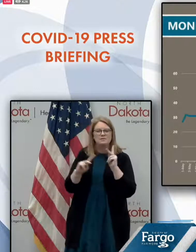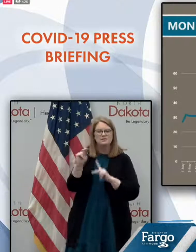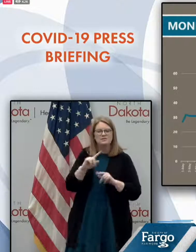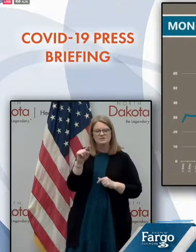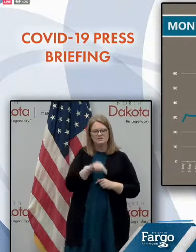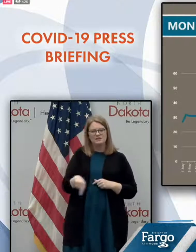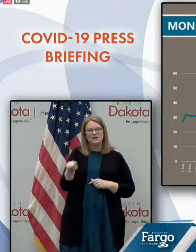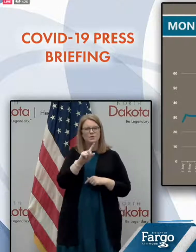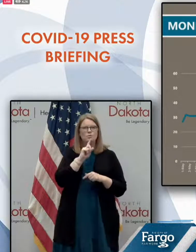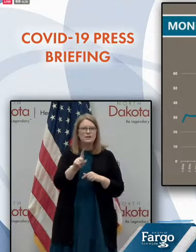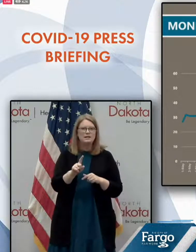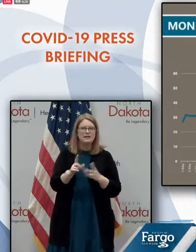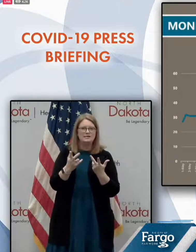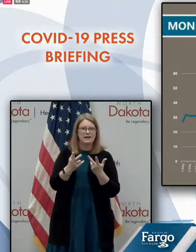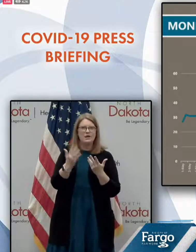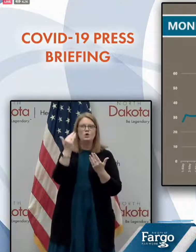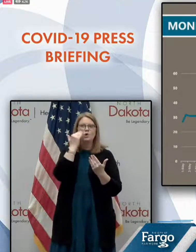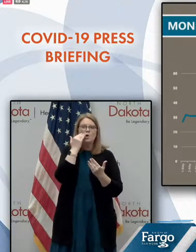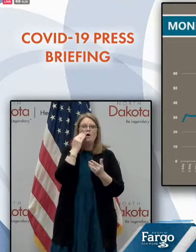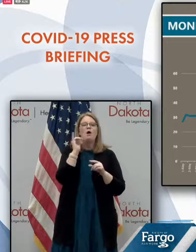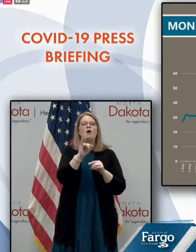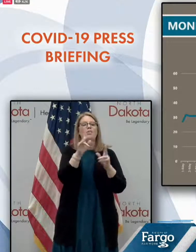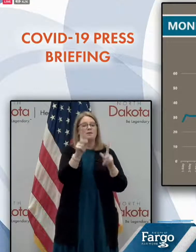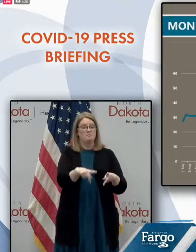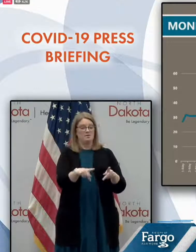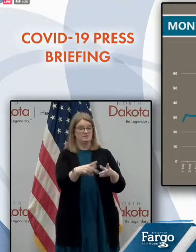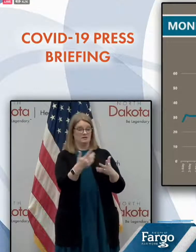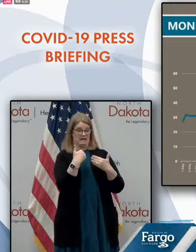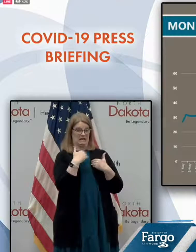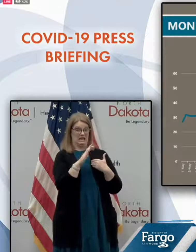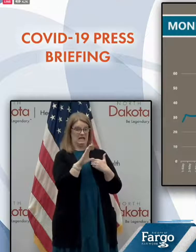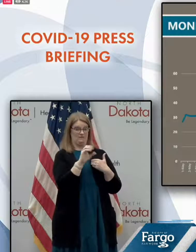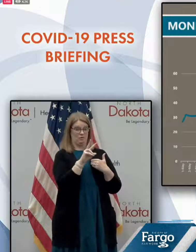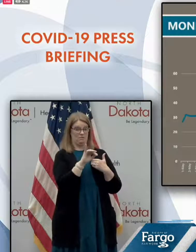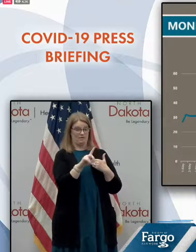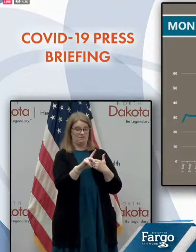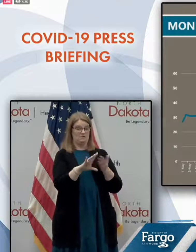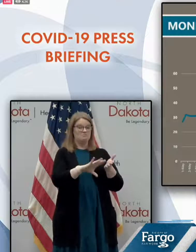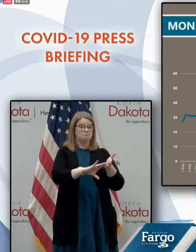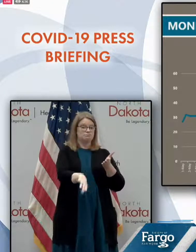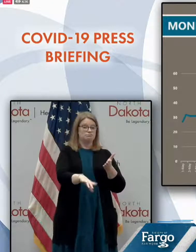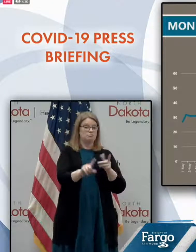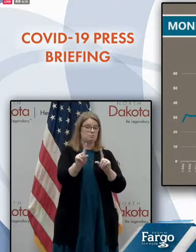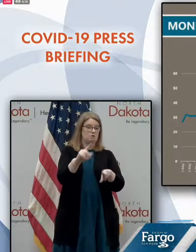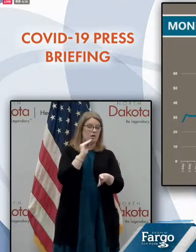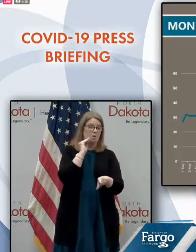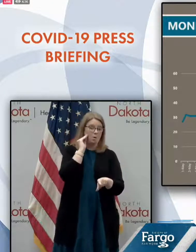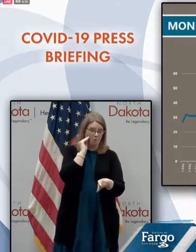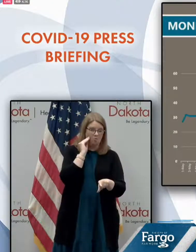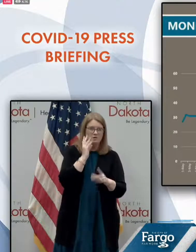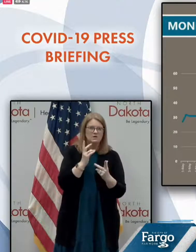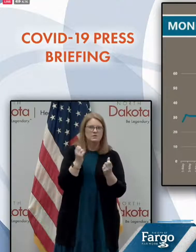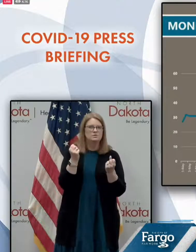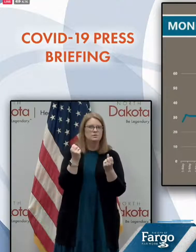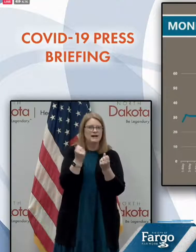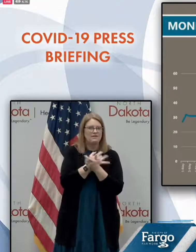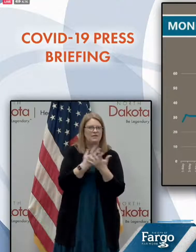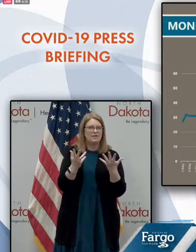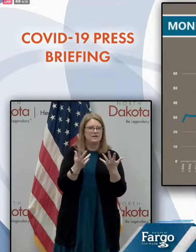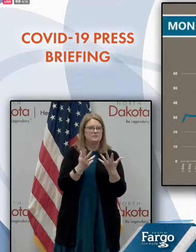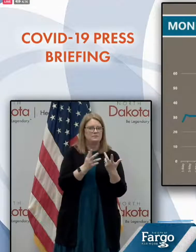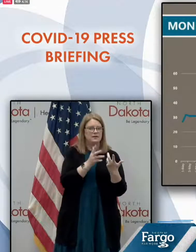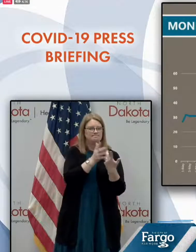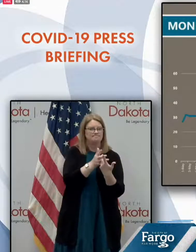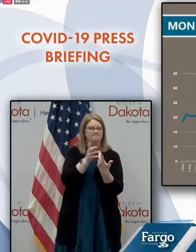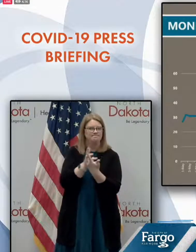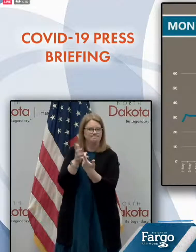also researching whether we can automate admission and discharge notices through the Health Information Network, because again, there were some lags